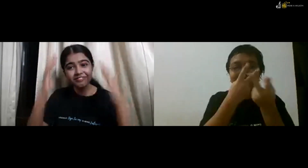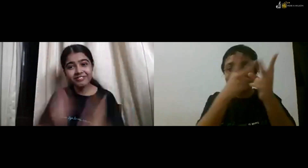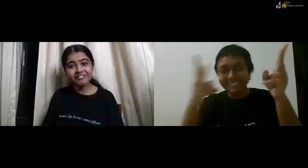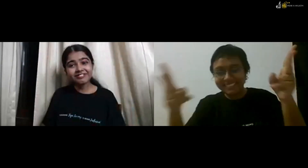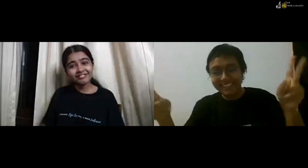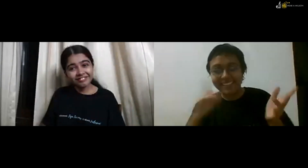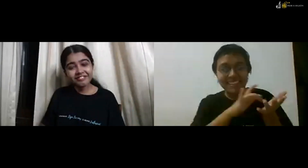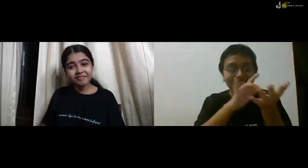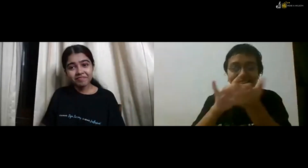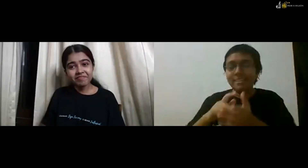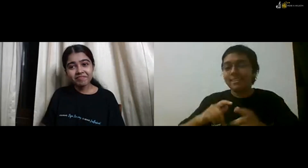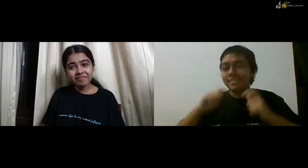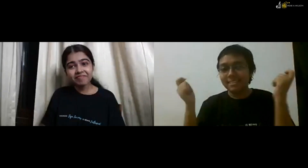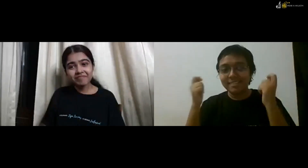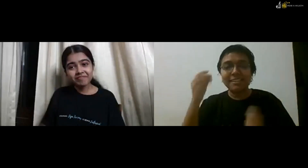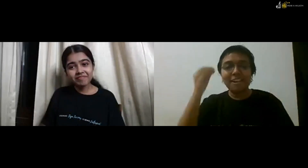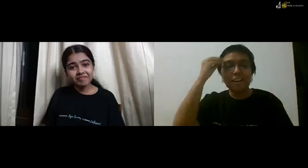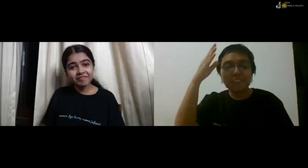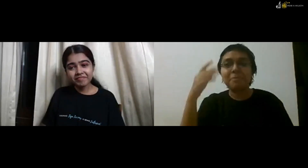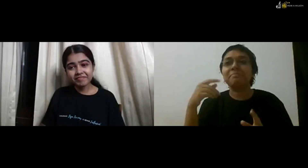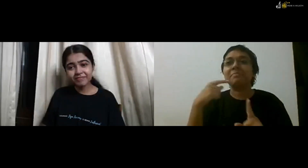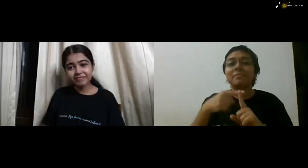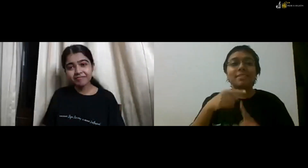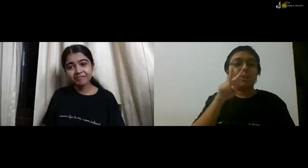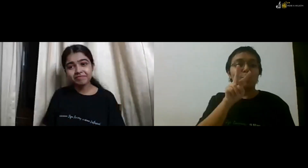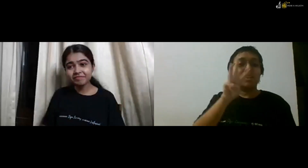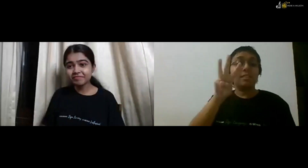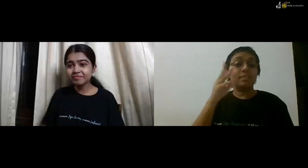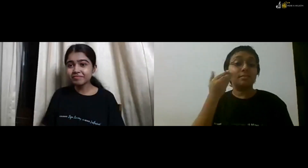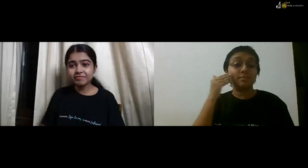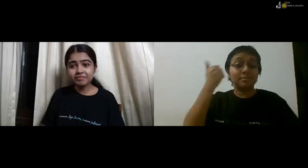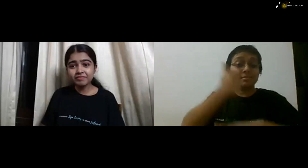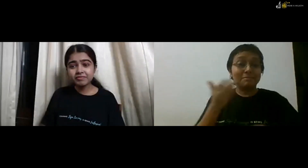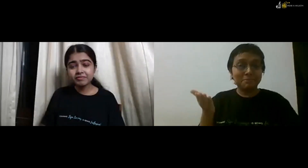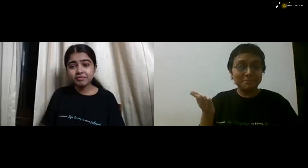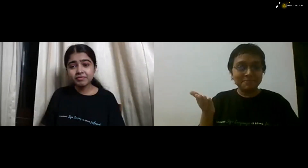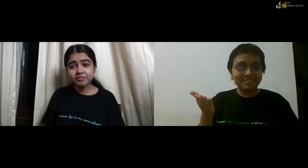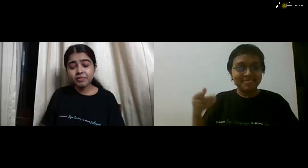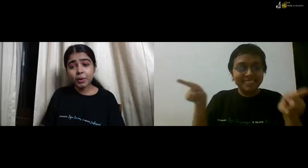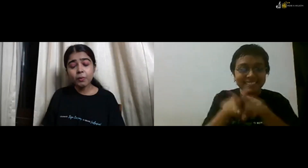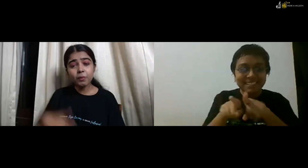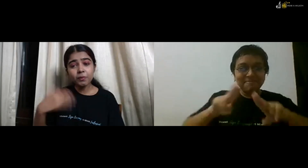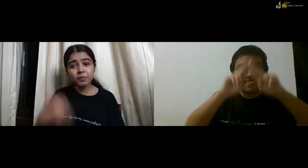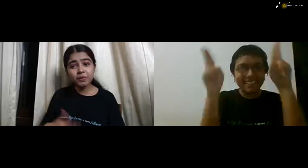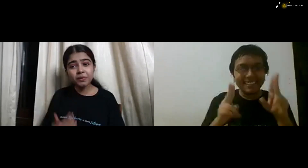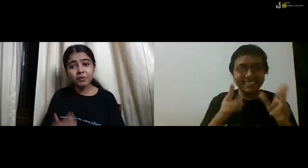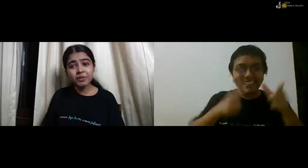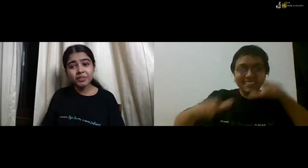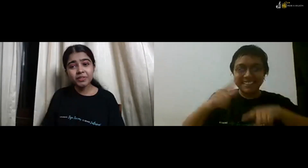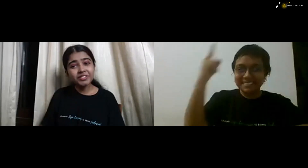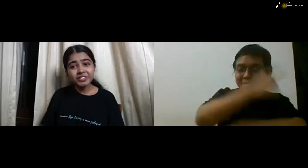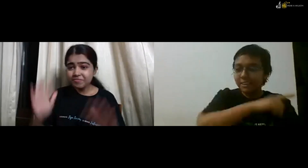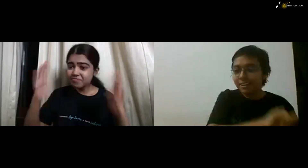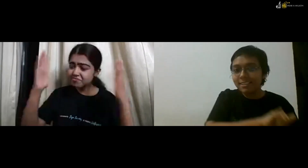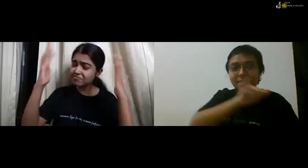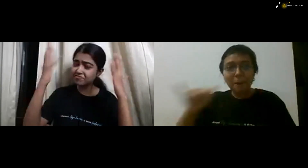many different things, so many different events, contacting so many people, awareness, and it is there in 23